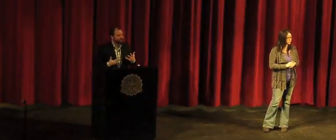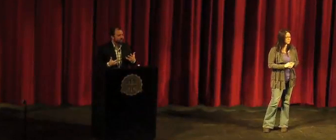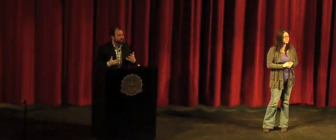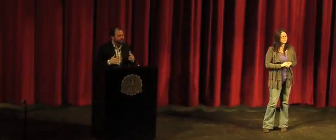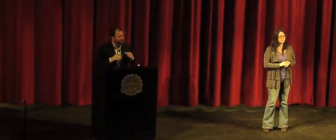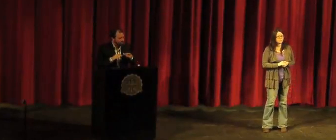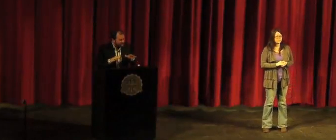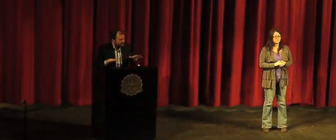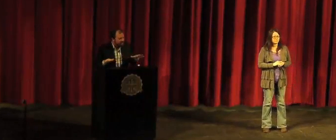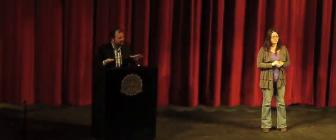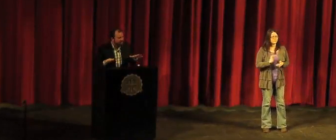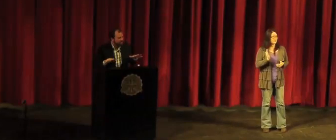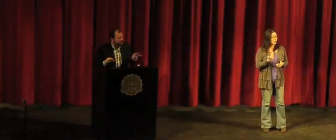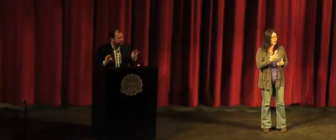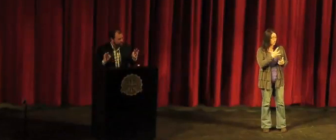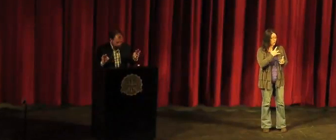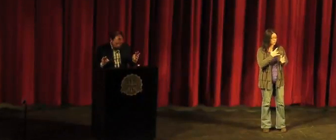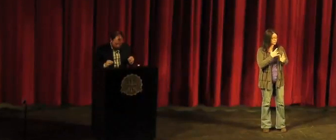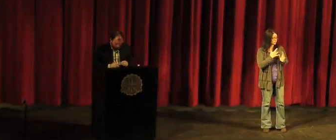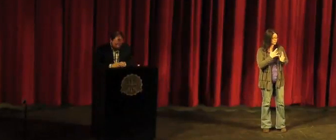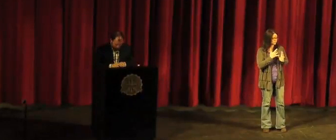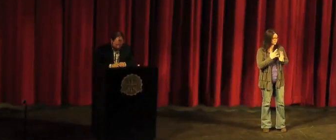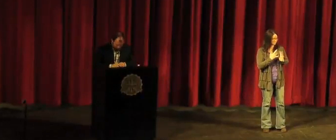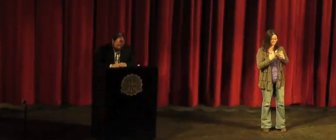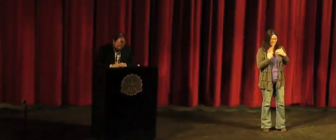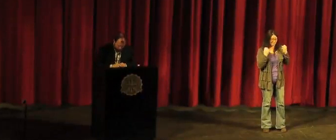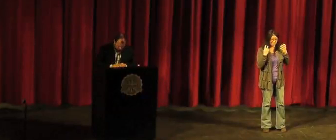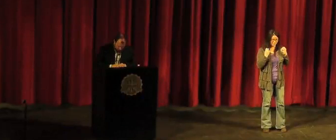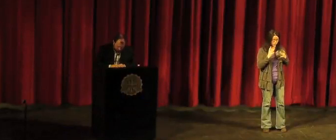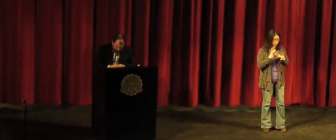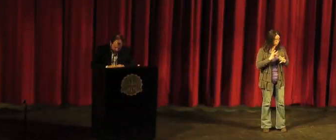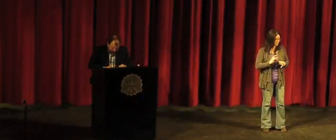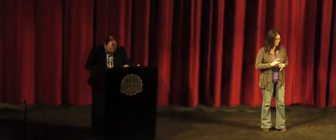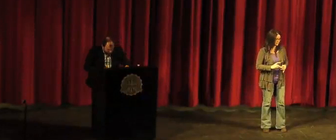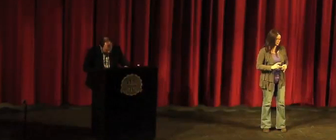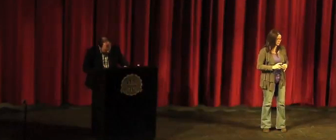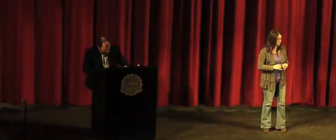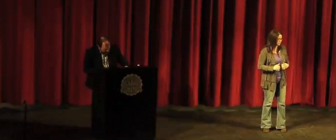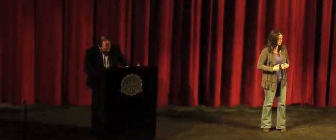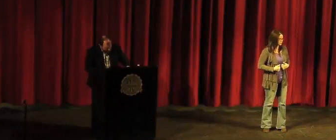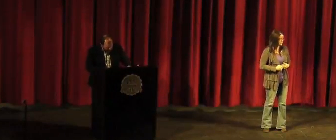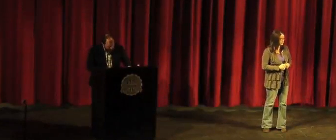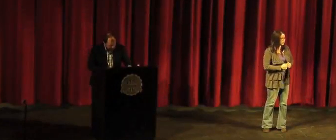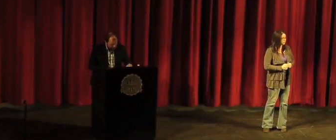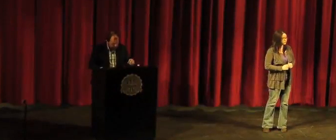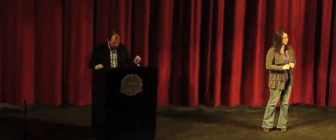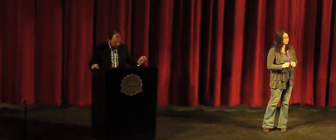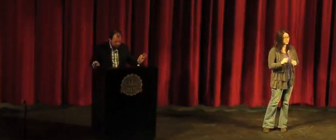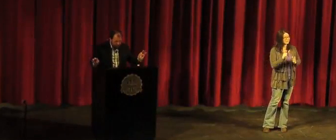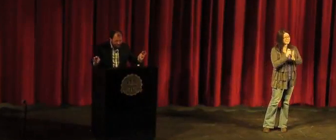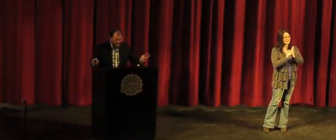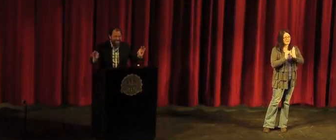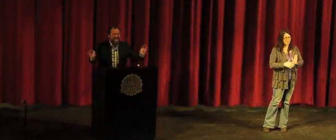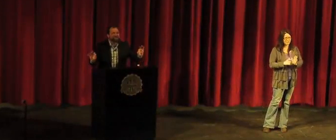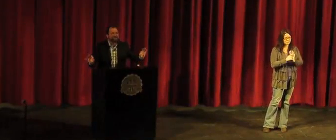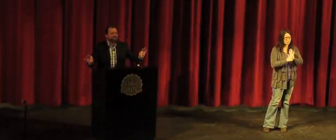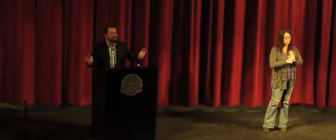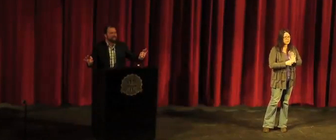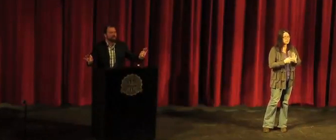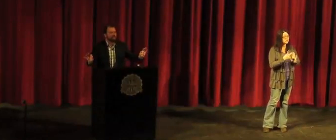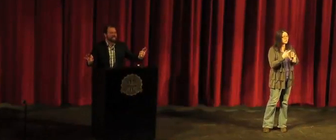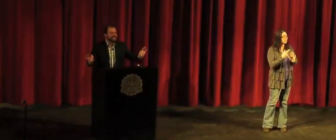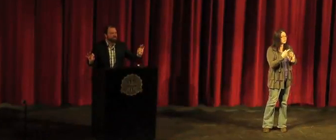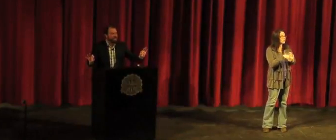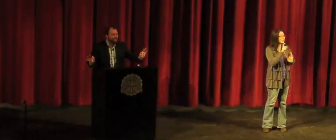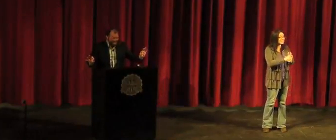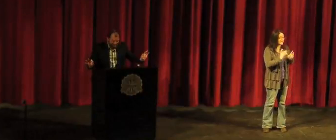hearts traffic in stories. As the novelist David Foster Wallace once put it, we need narrative